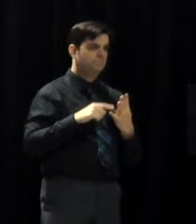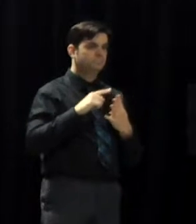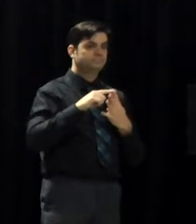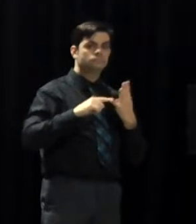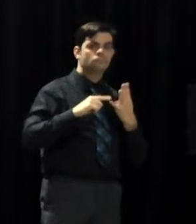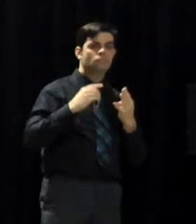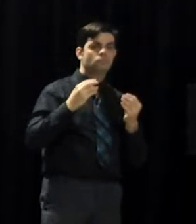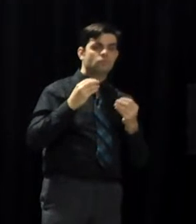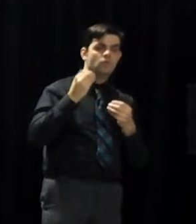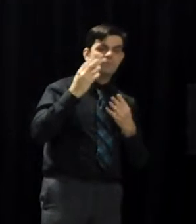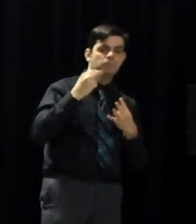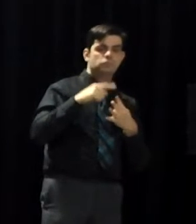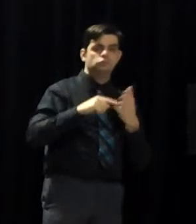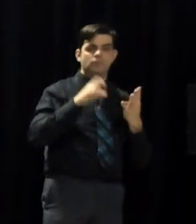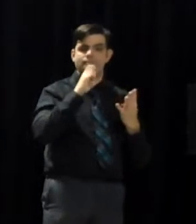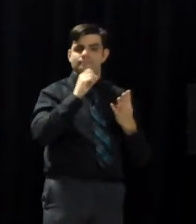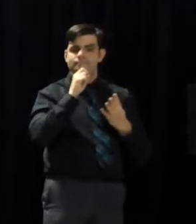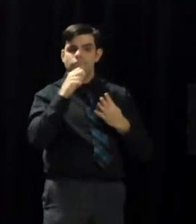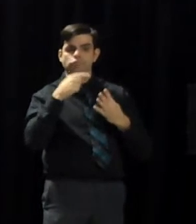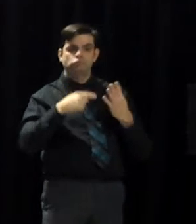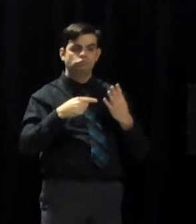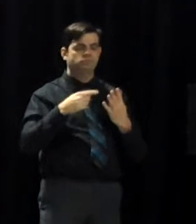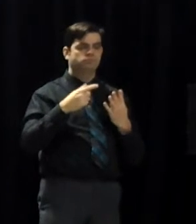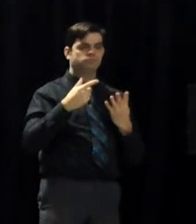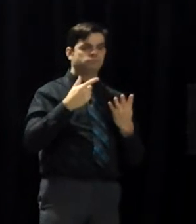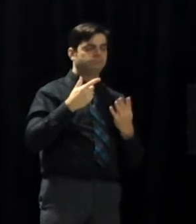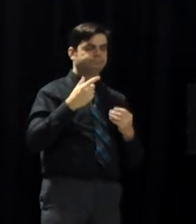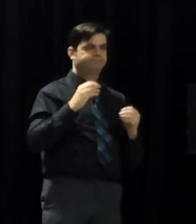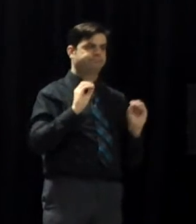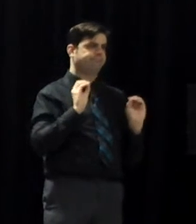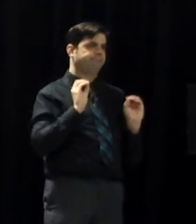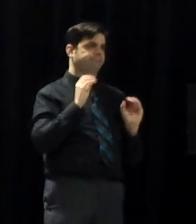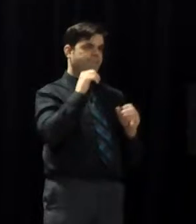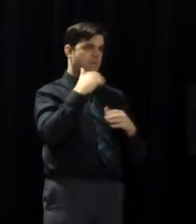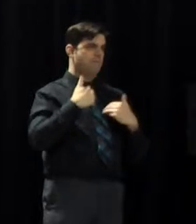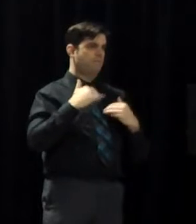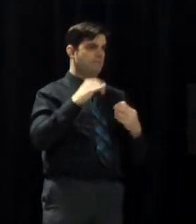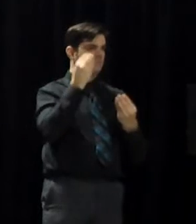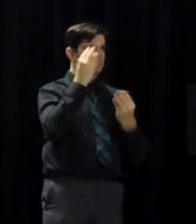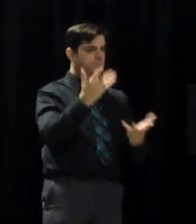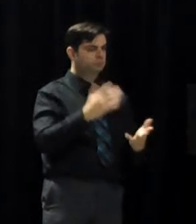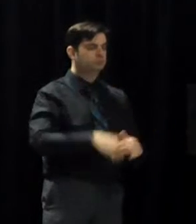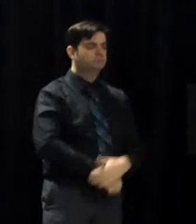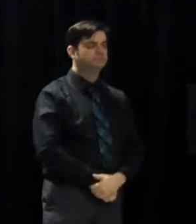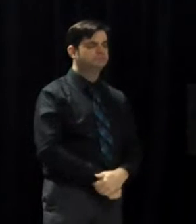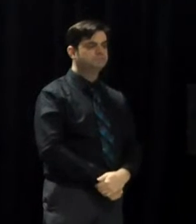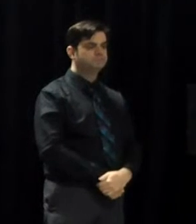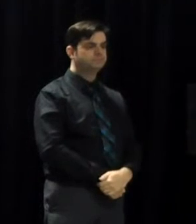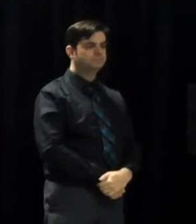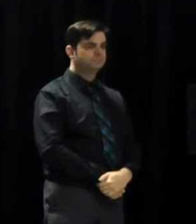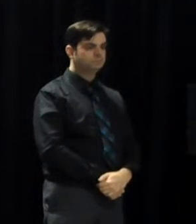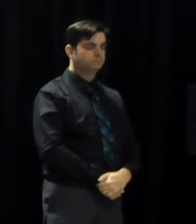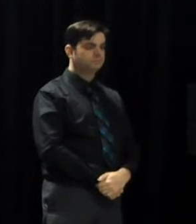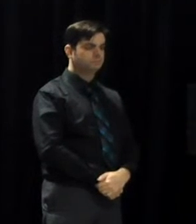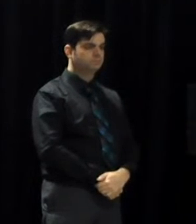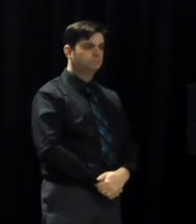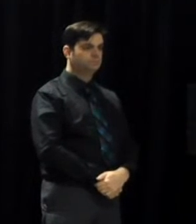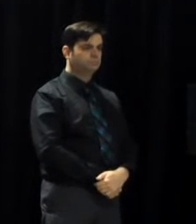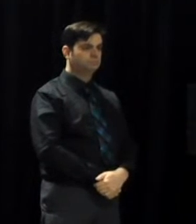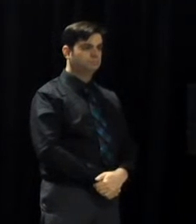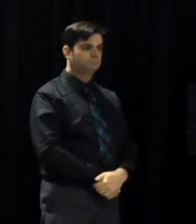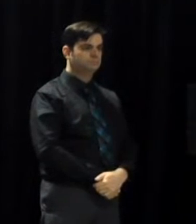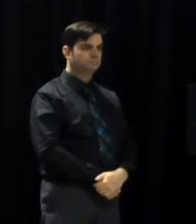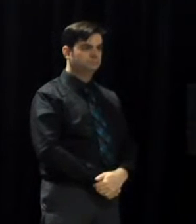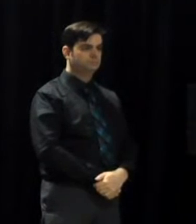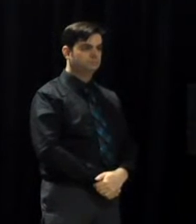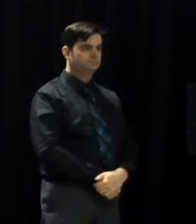the state website. In addition to that, we lost baby Ajay at